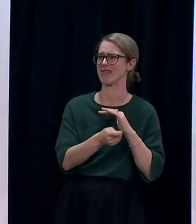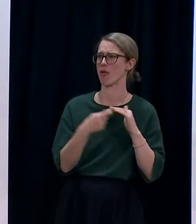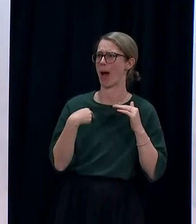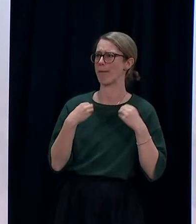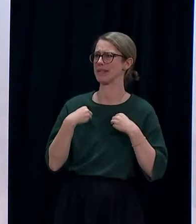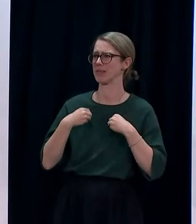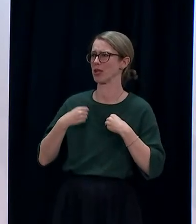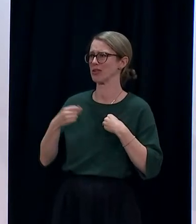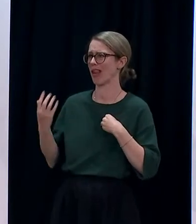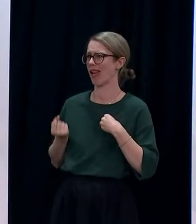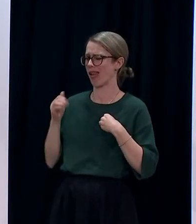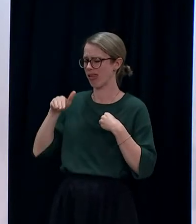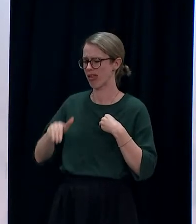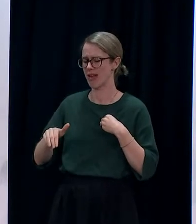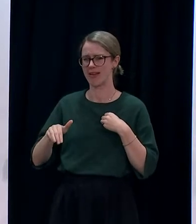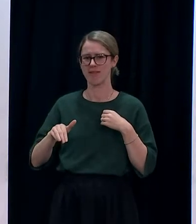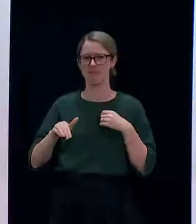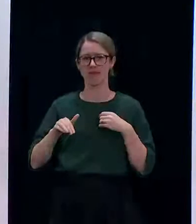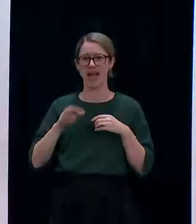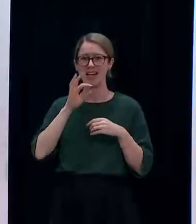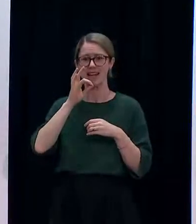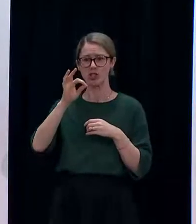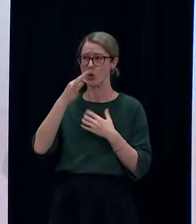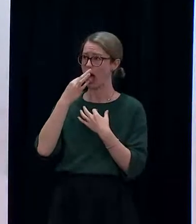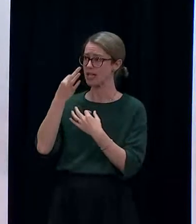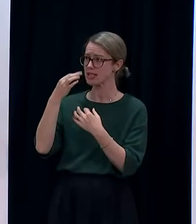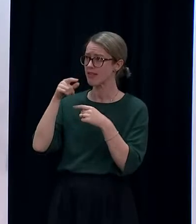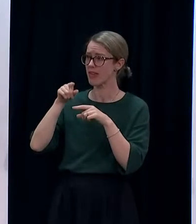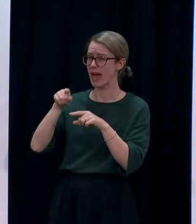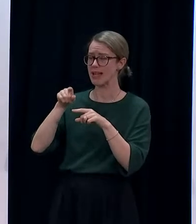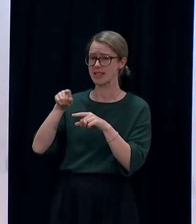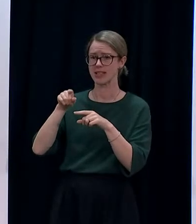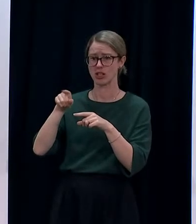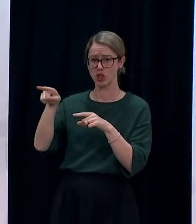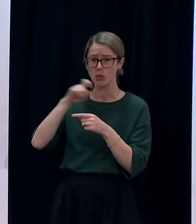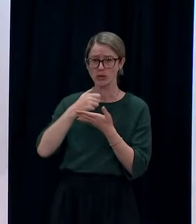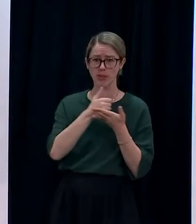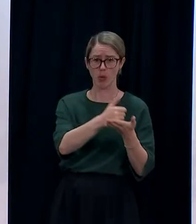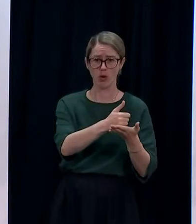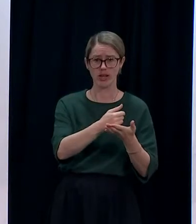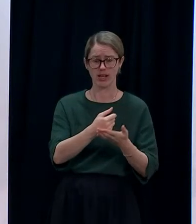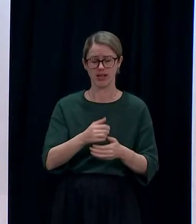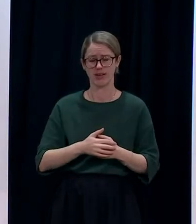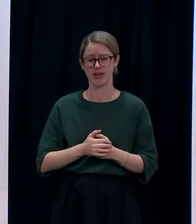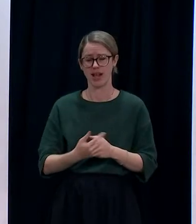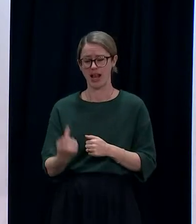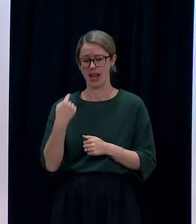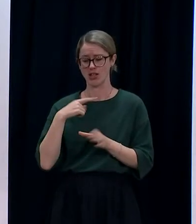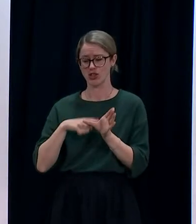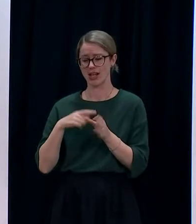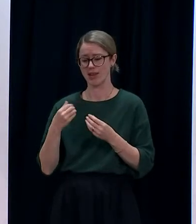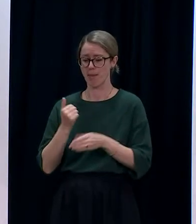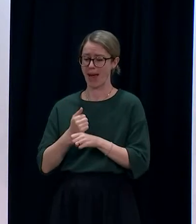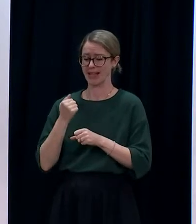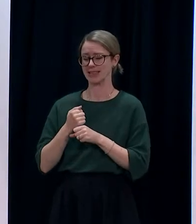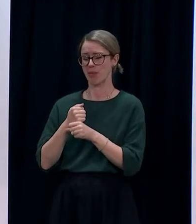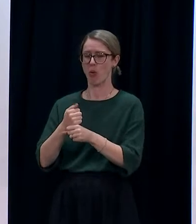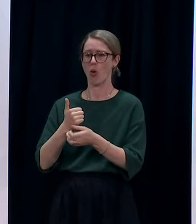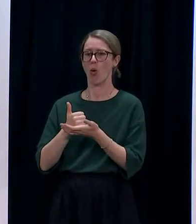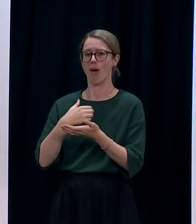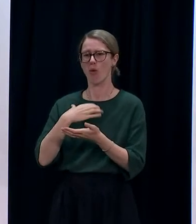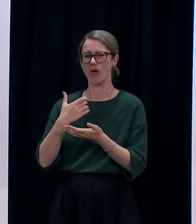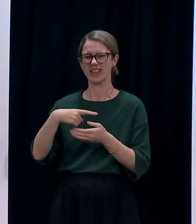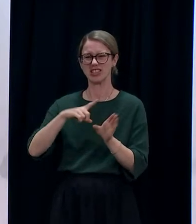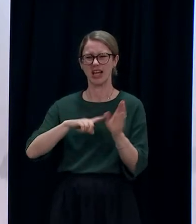potentially a different risk rating this year from banks willing to top up overdrafts, maybe than last year? Yeah, look, we continue to look